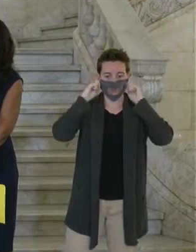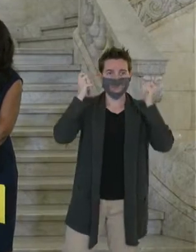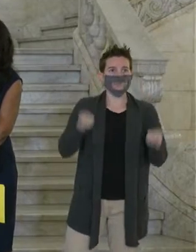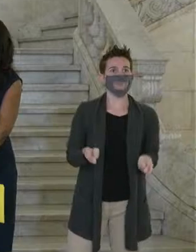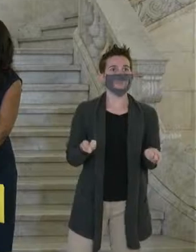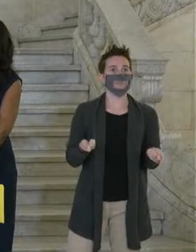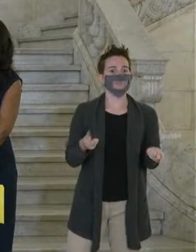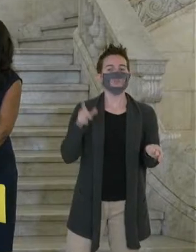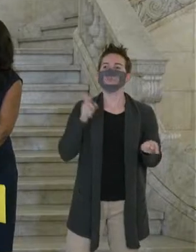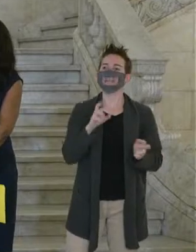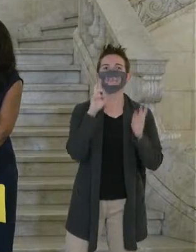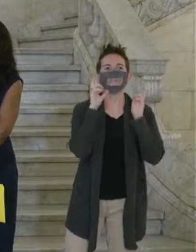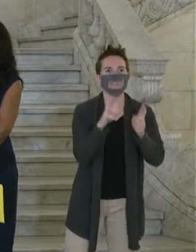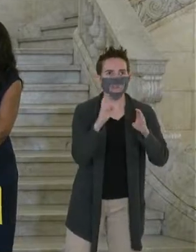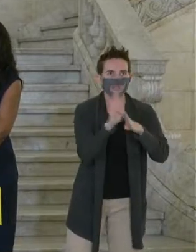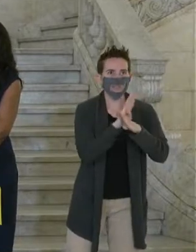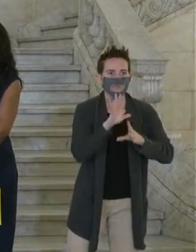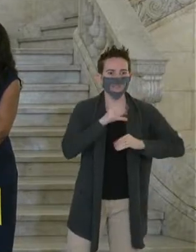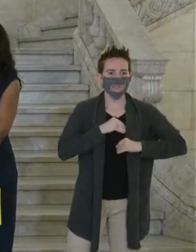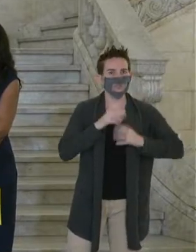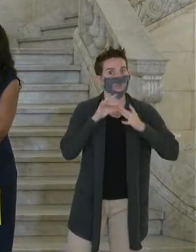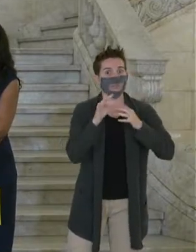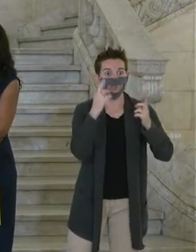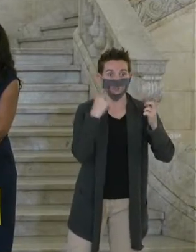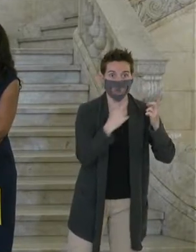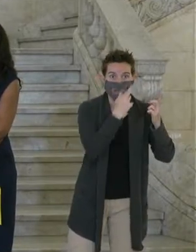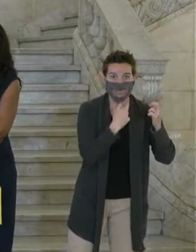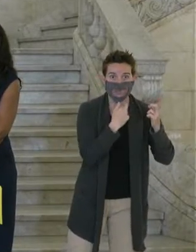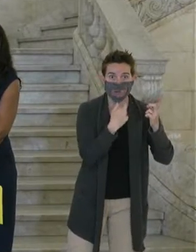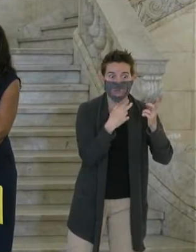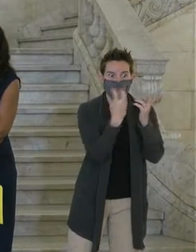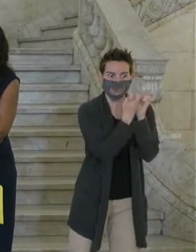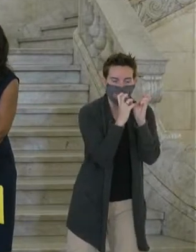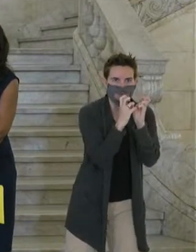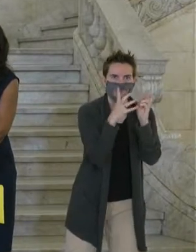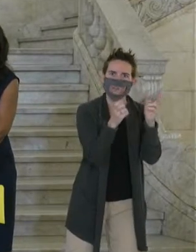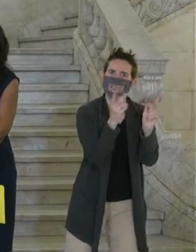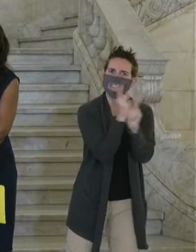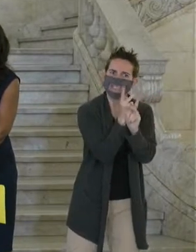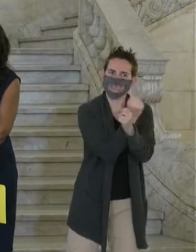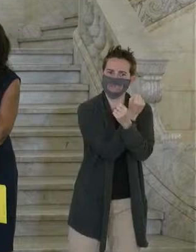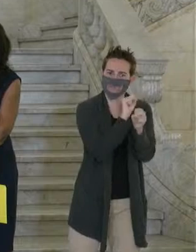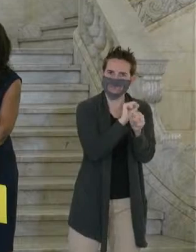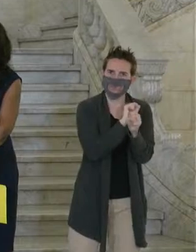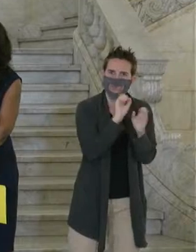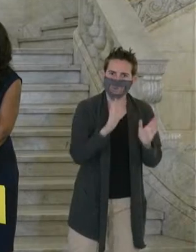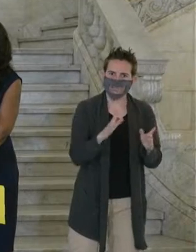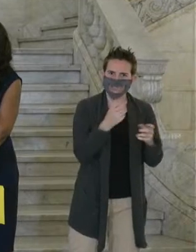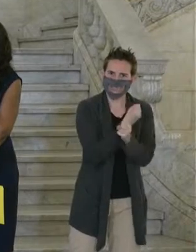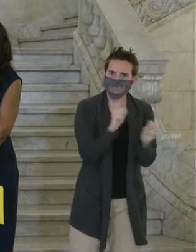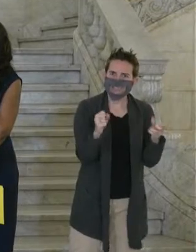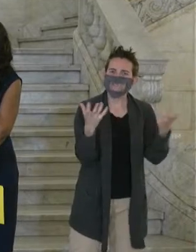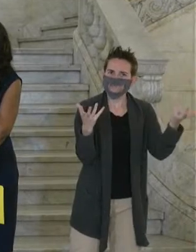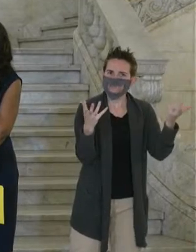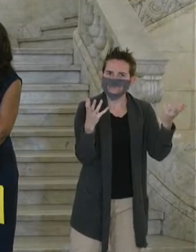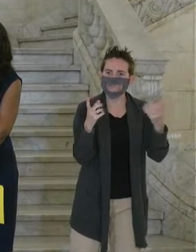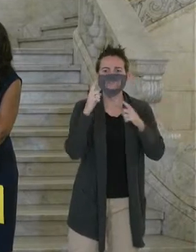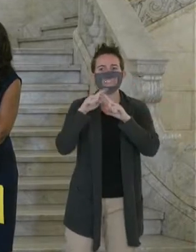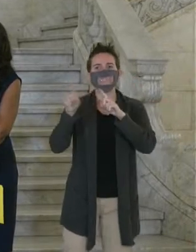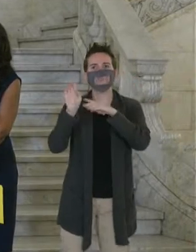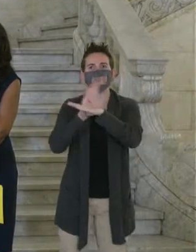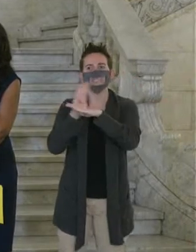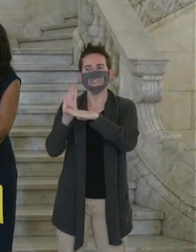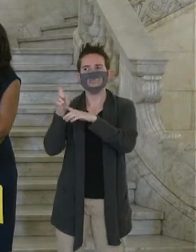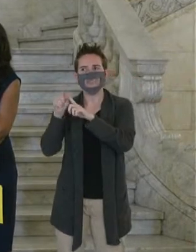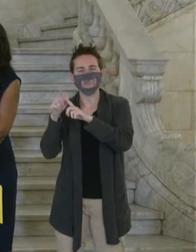you have to respect the business owners, especially restaurants, who want to keep their employees safe, and the businesses who want to